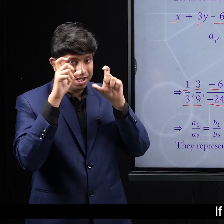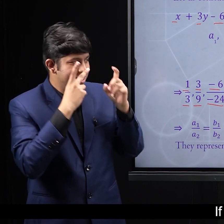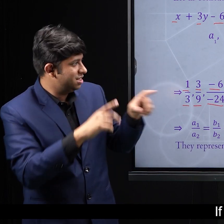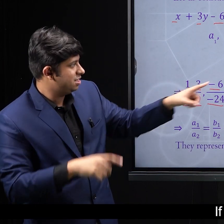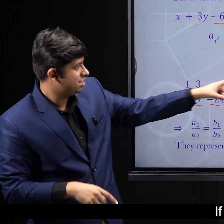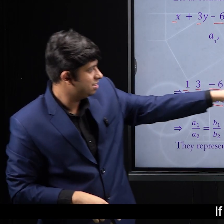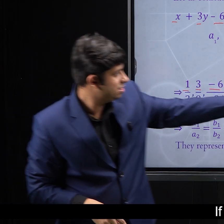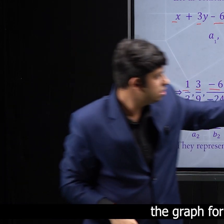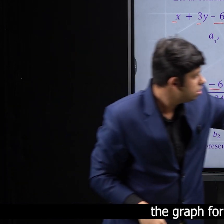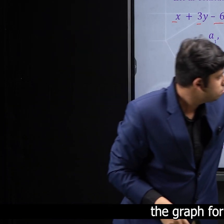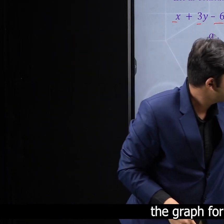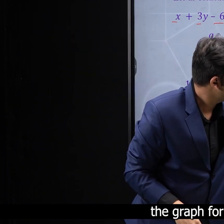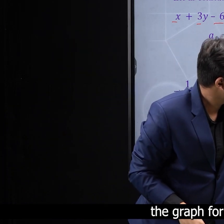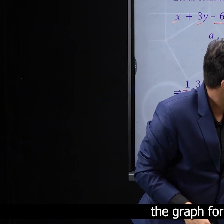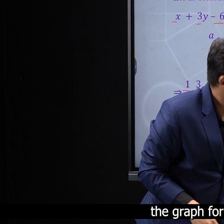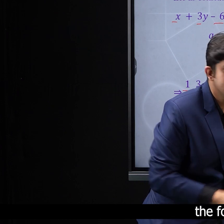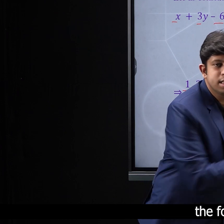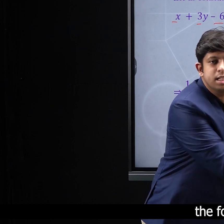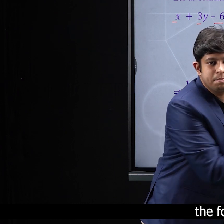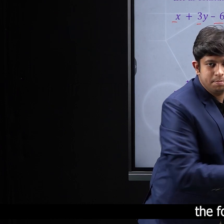If we plot the graph for the given equation, we get the following graph.